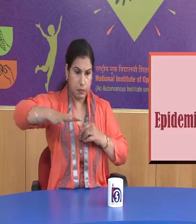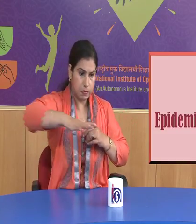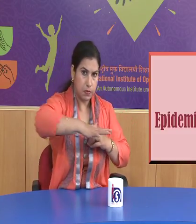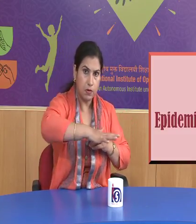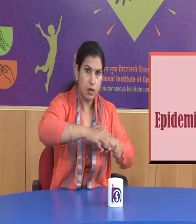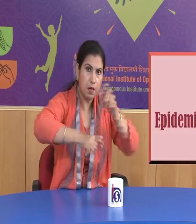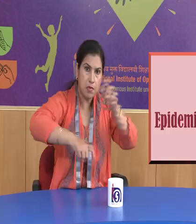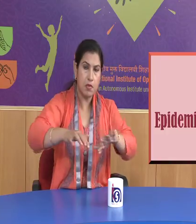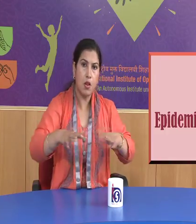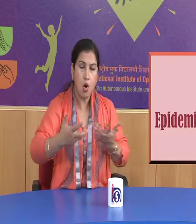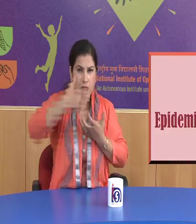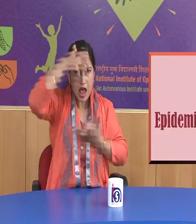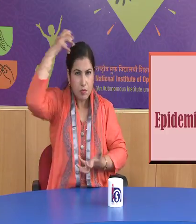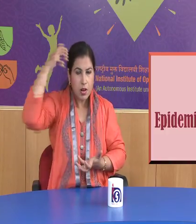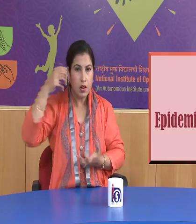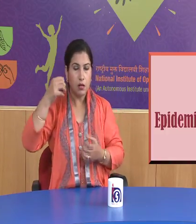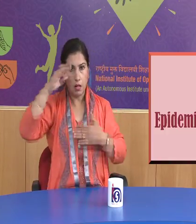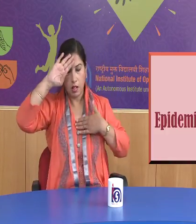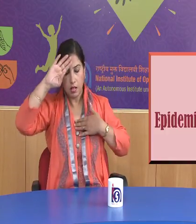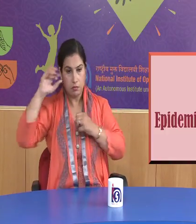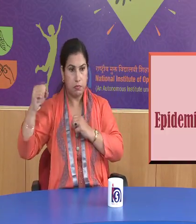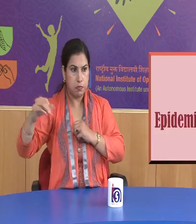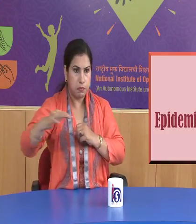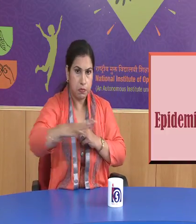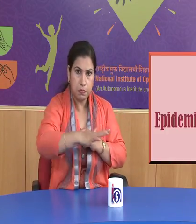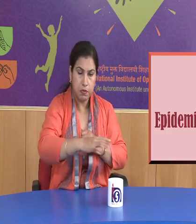or animals within a very short time.